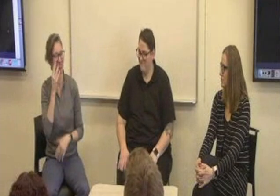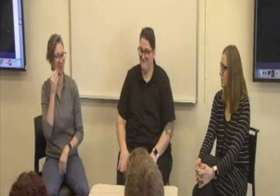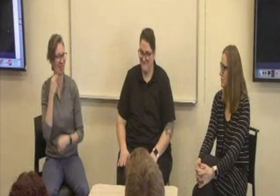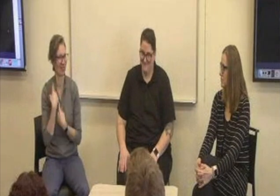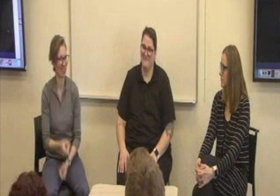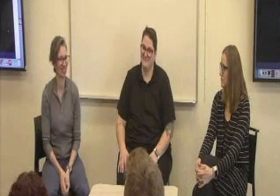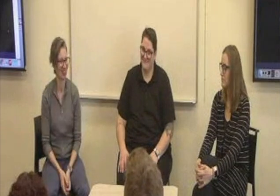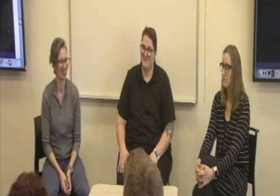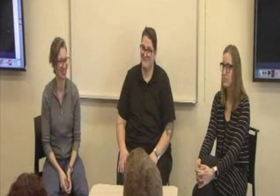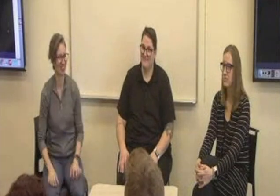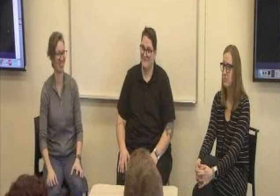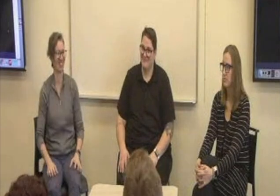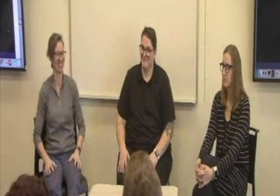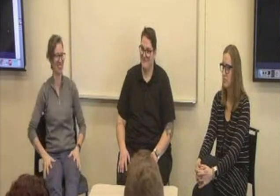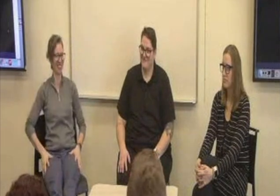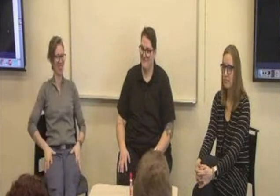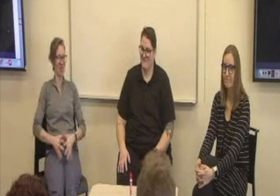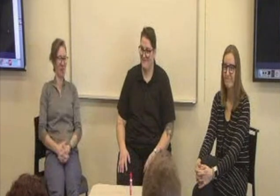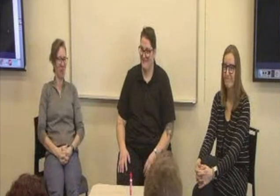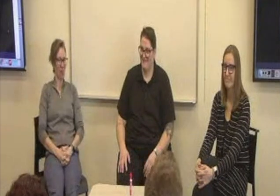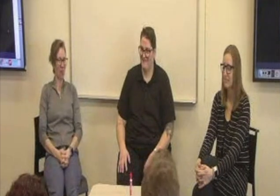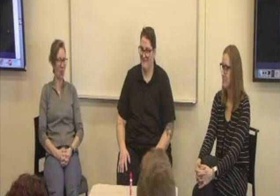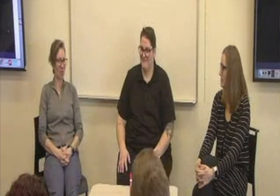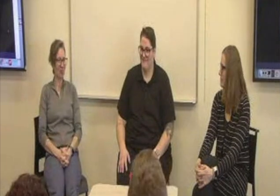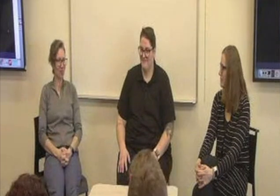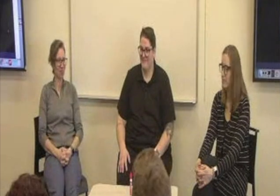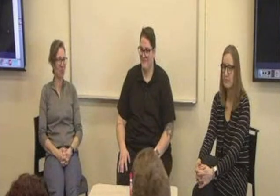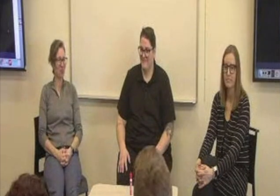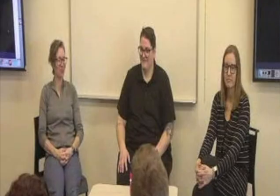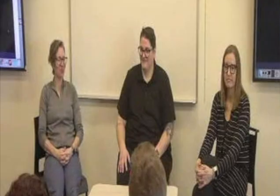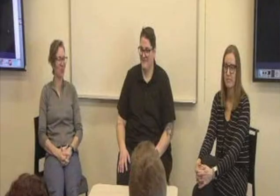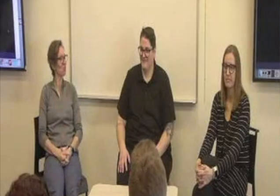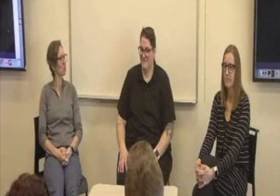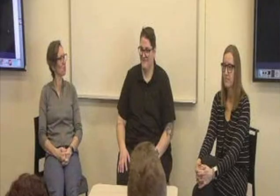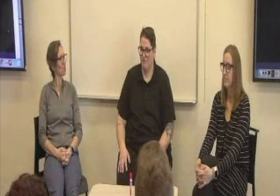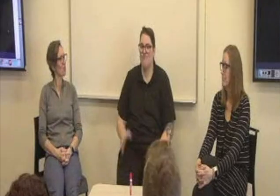working with the professionals. So I really enjoyed that experience personally.